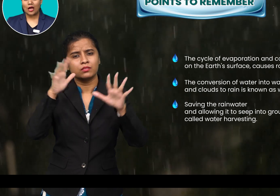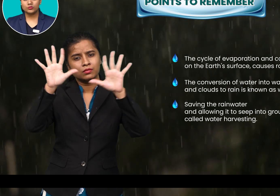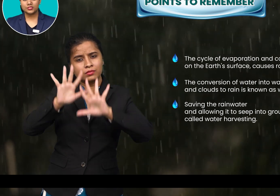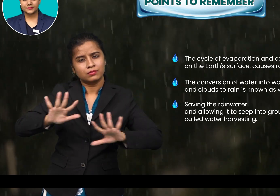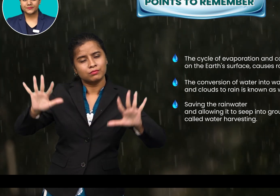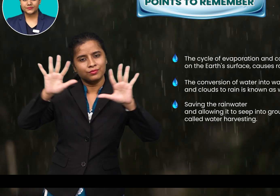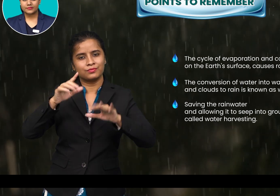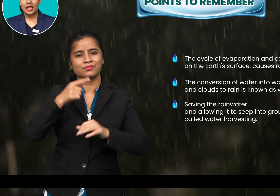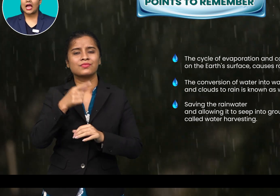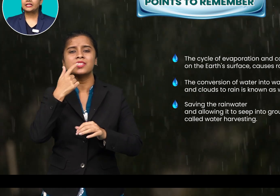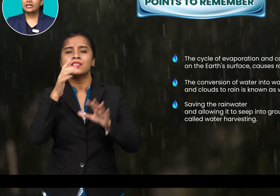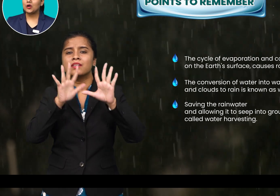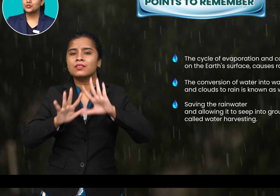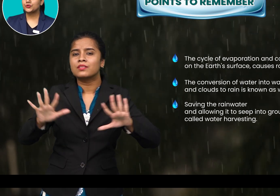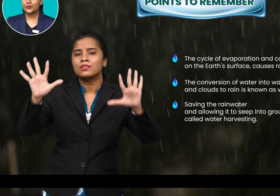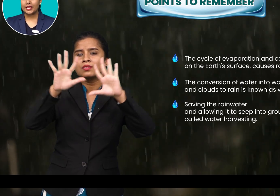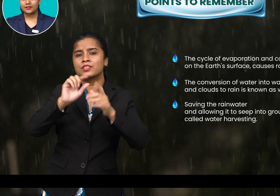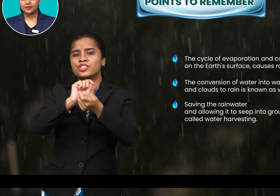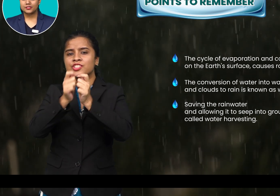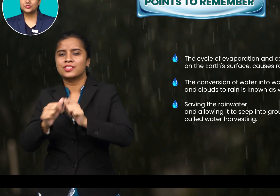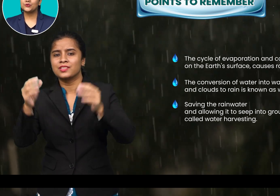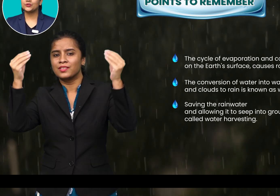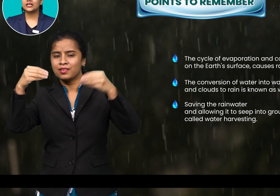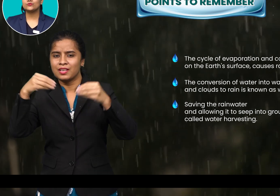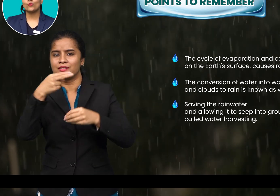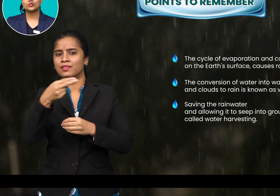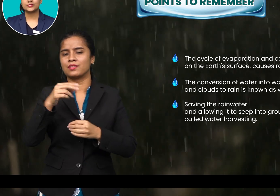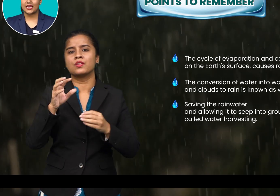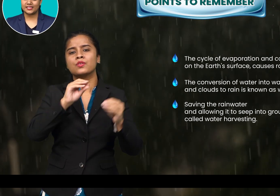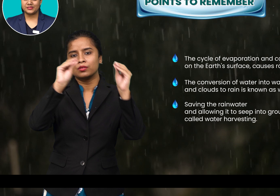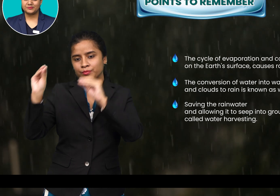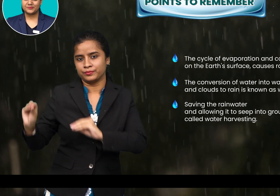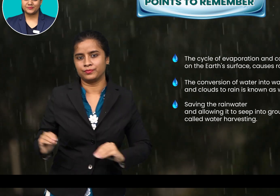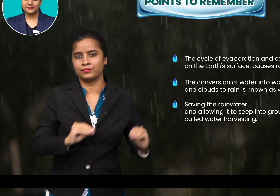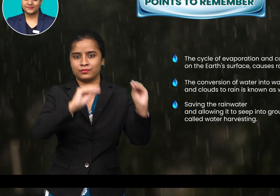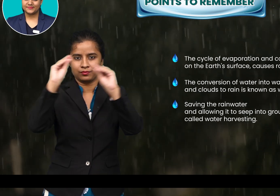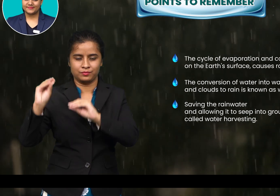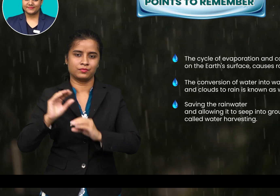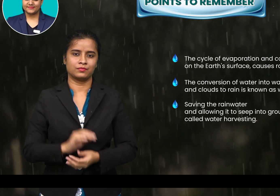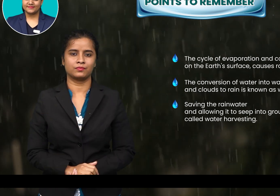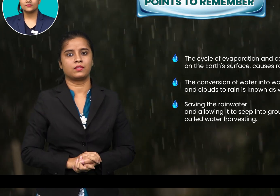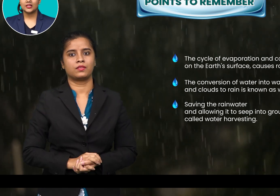to clouds, and clouds to rain is known as water cycle.